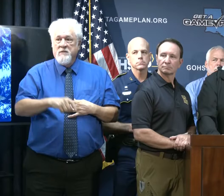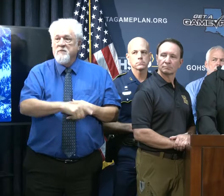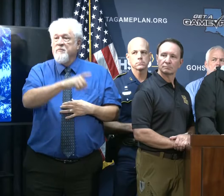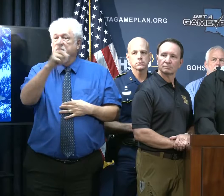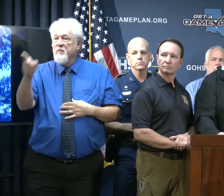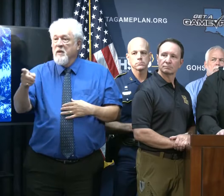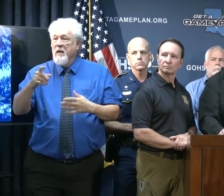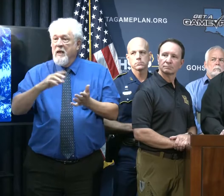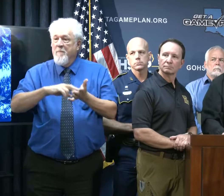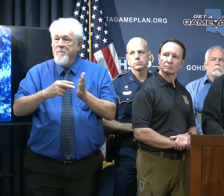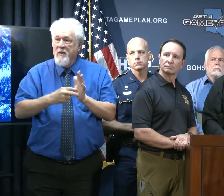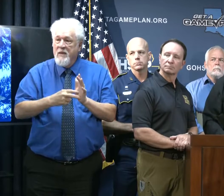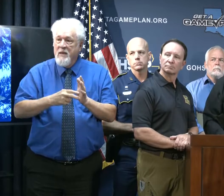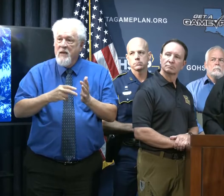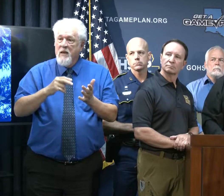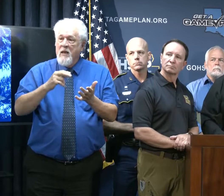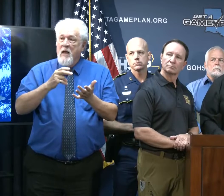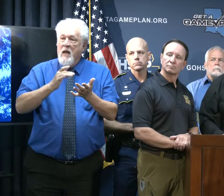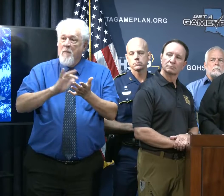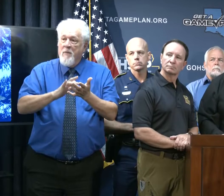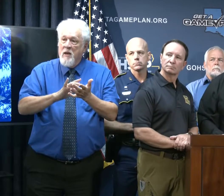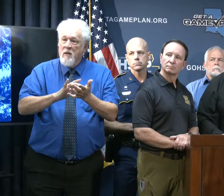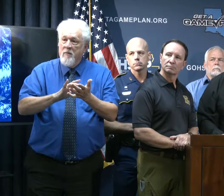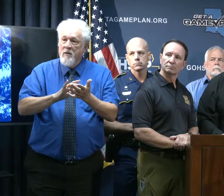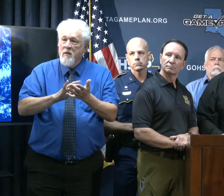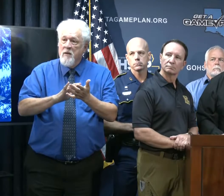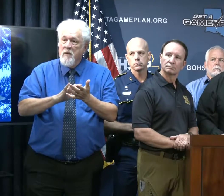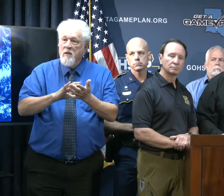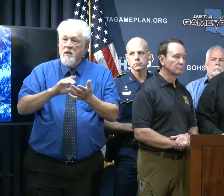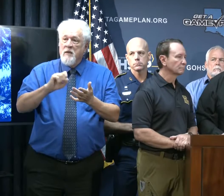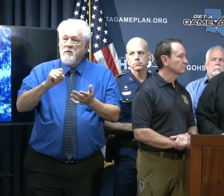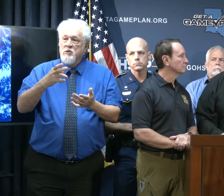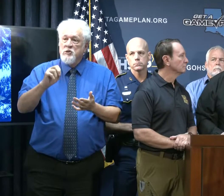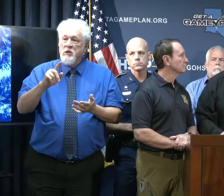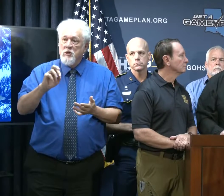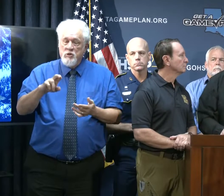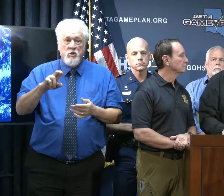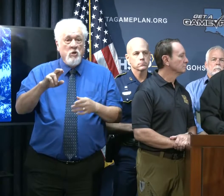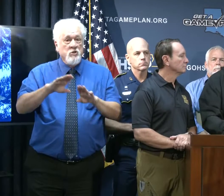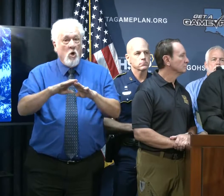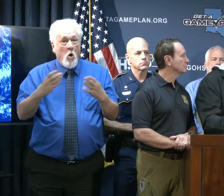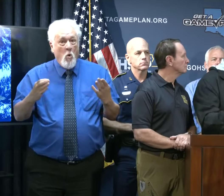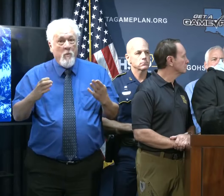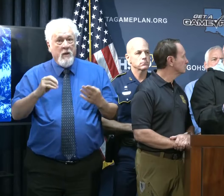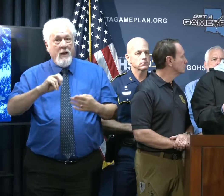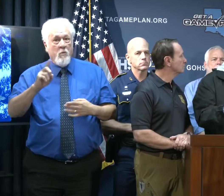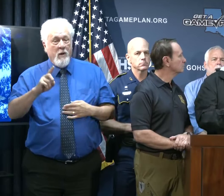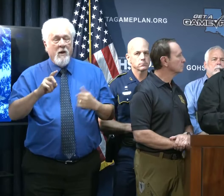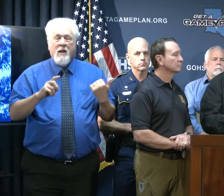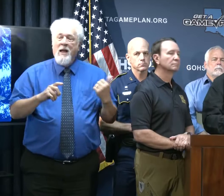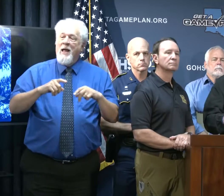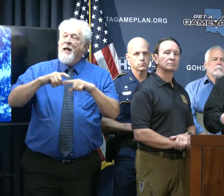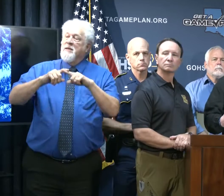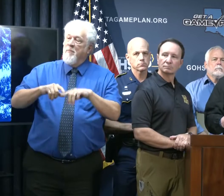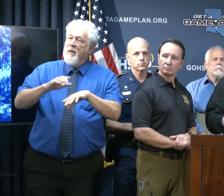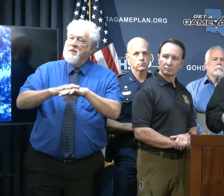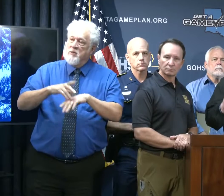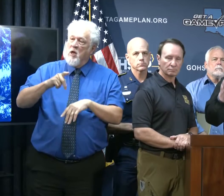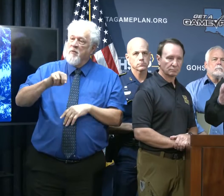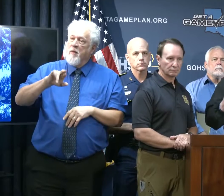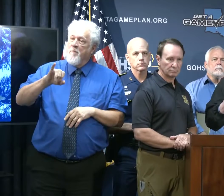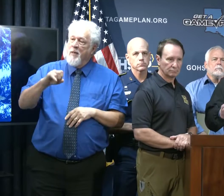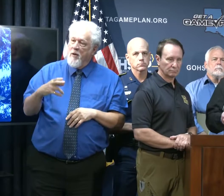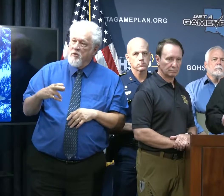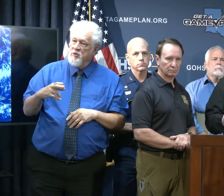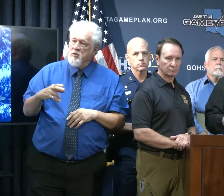mean the medically vulnerable shelter is open, and where is it open? Okay, it all depends on by the parish, and all of this is